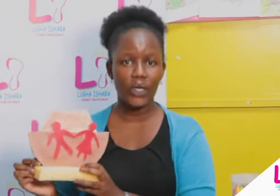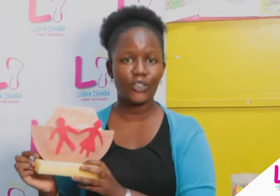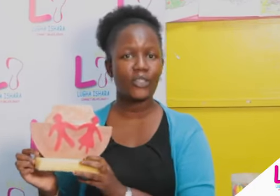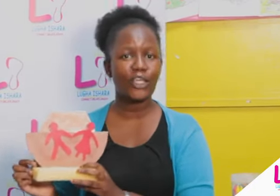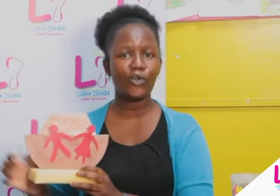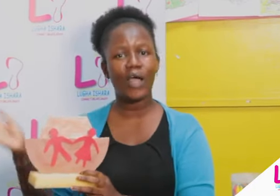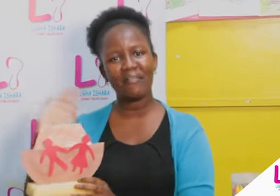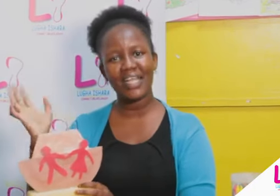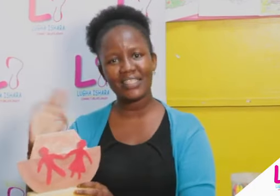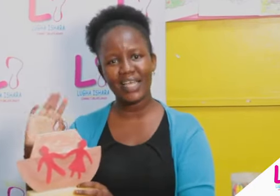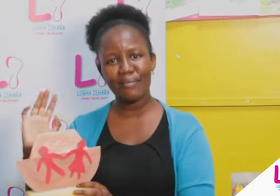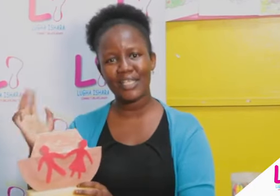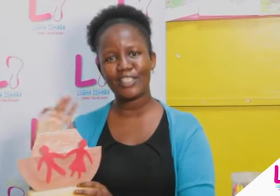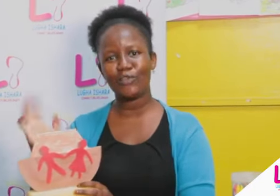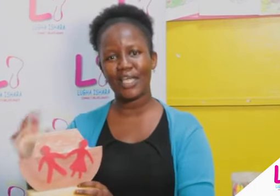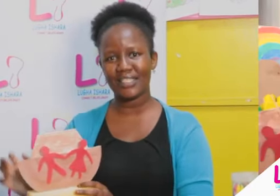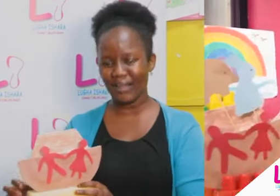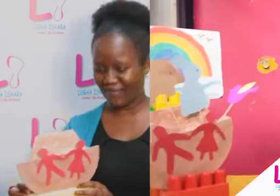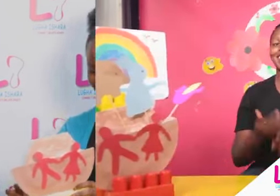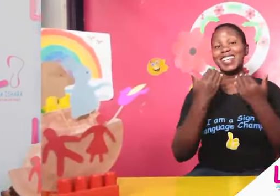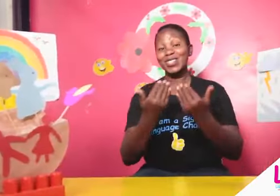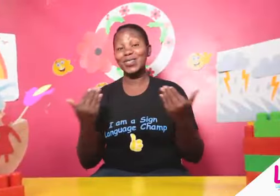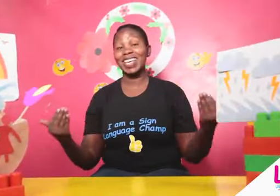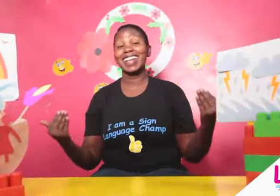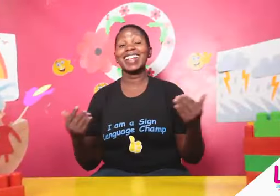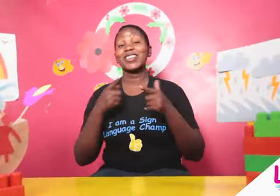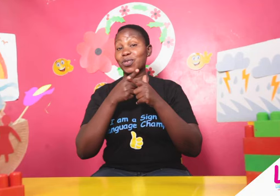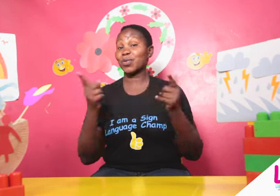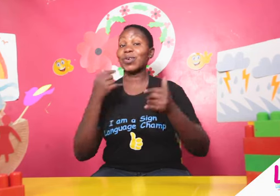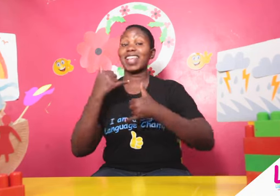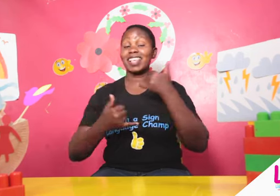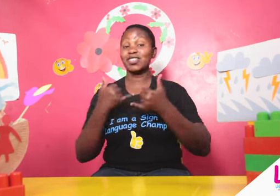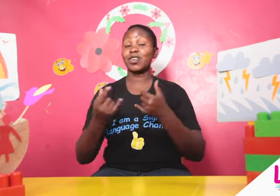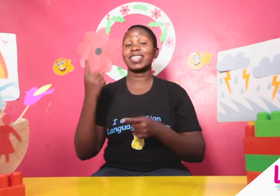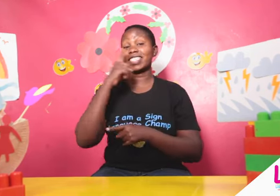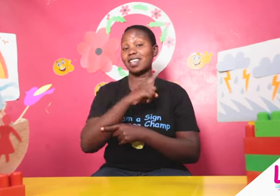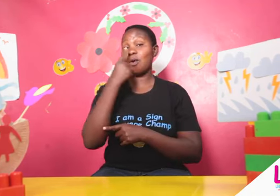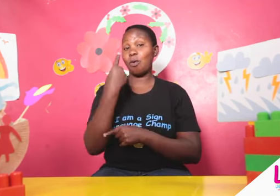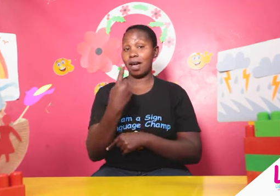So thank you. Have a nice time and see you next time. I hope, children, you have enjoyed day 1.